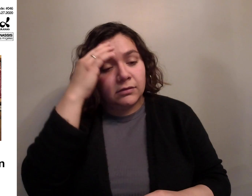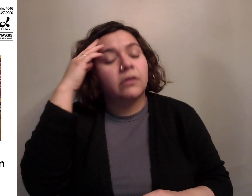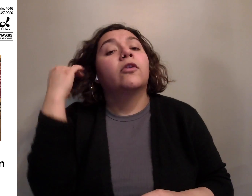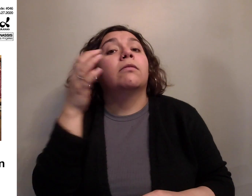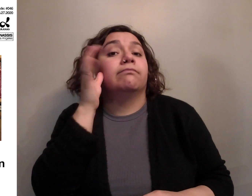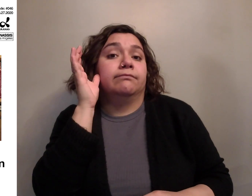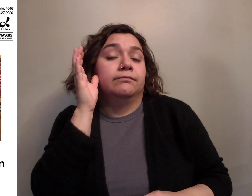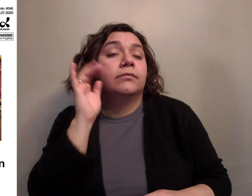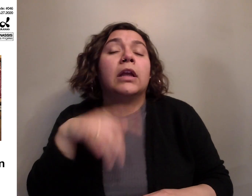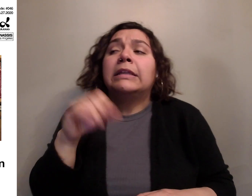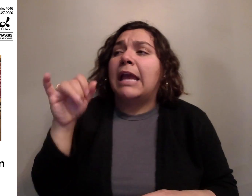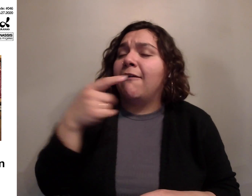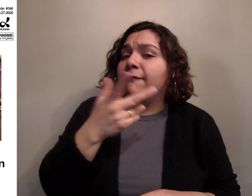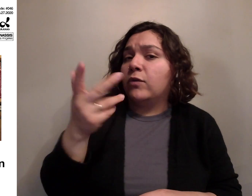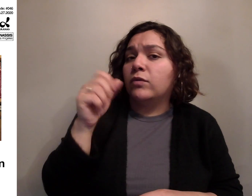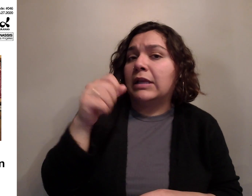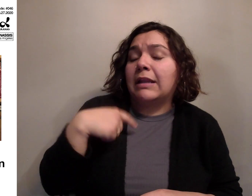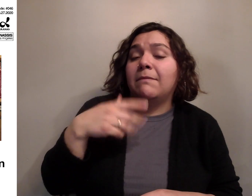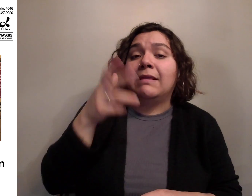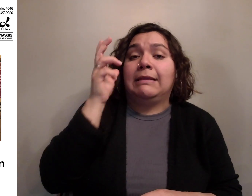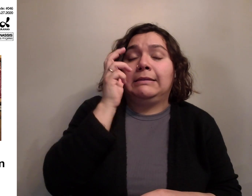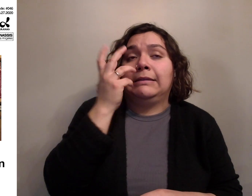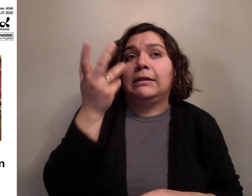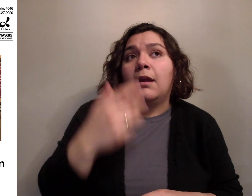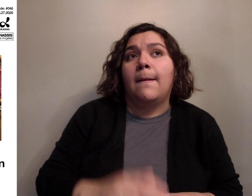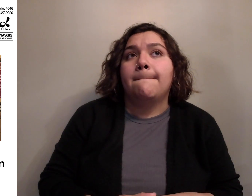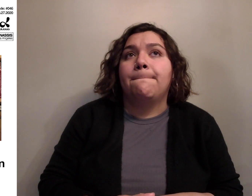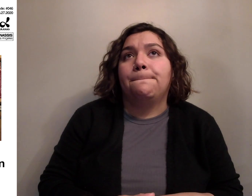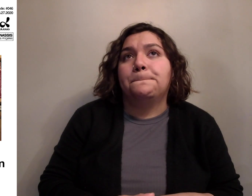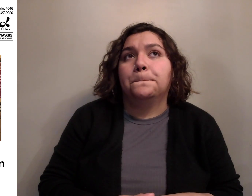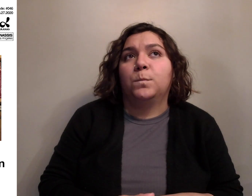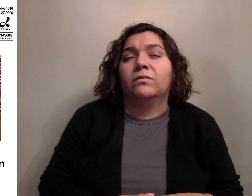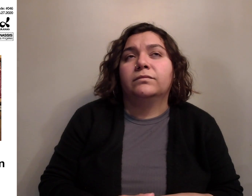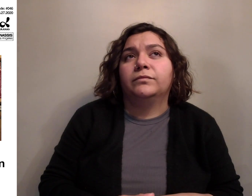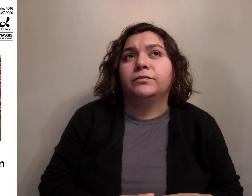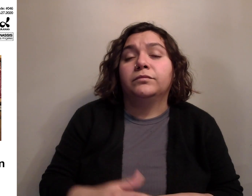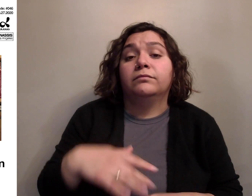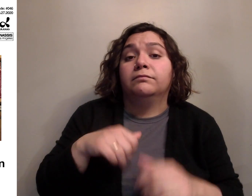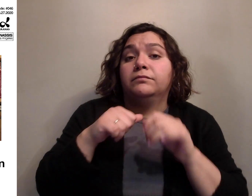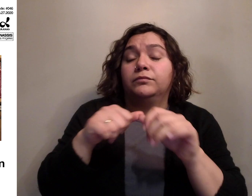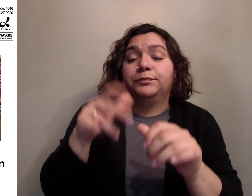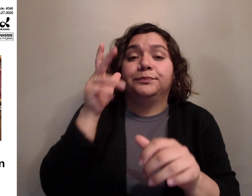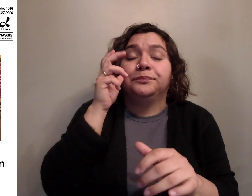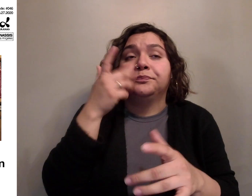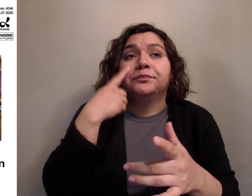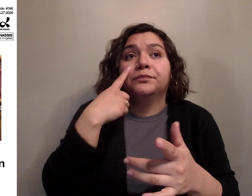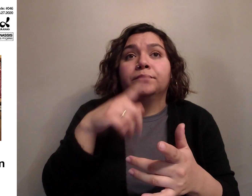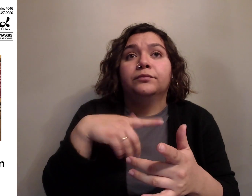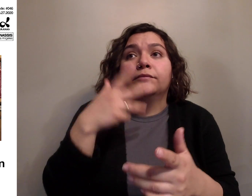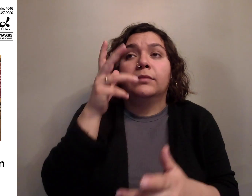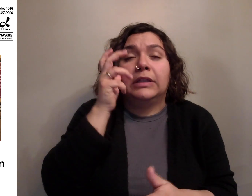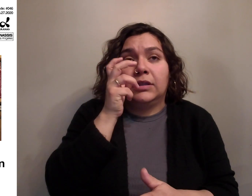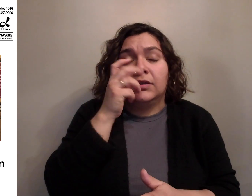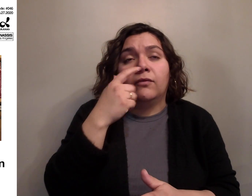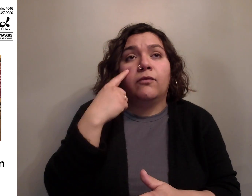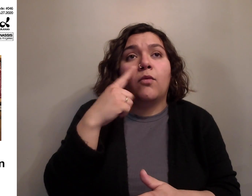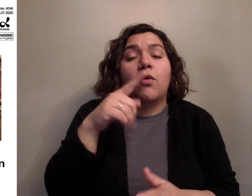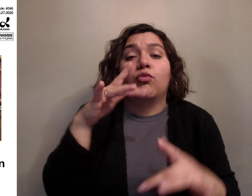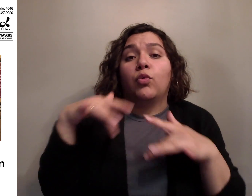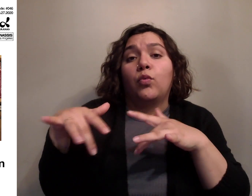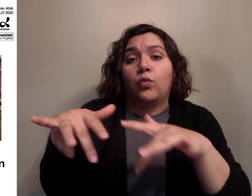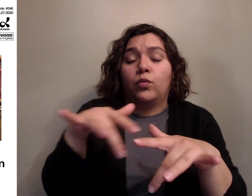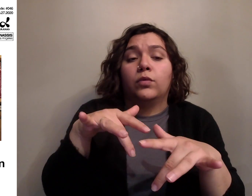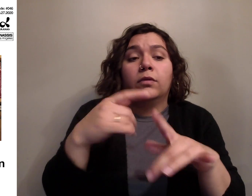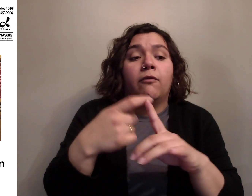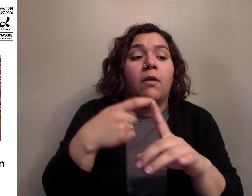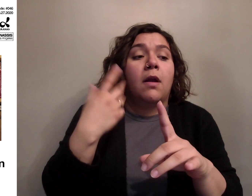listening? Yes, a few. Of course, I've been listening. I continue to listen as